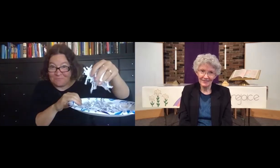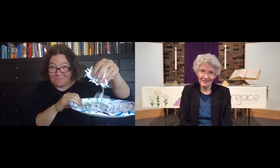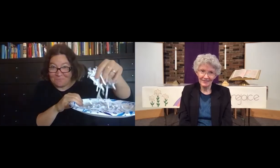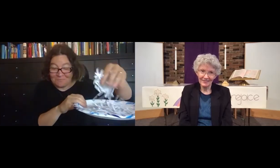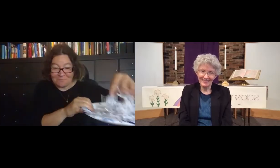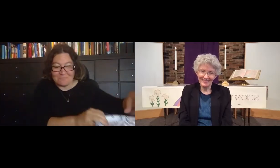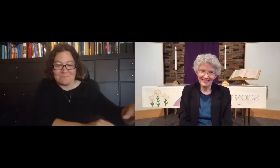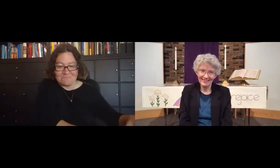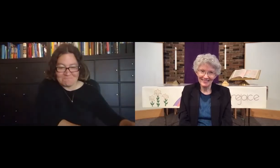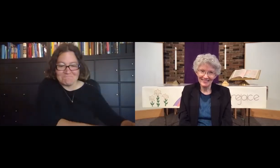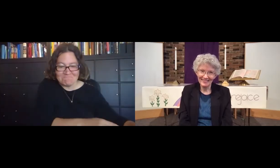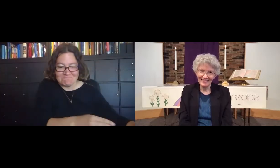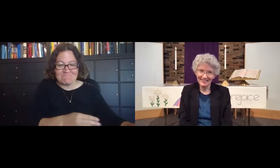if you have some confetti